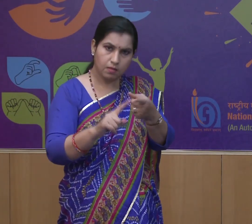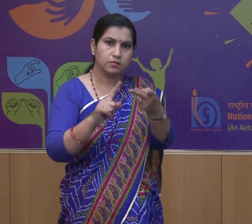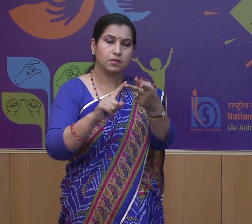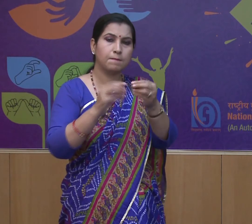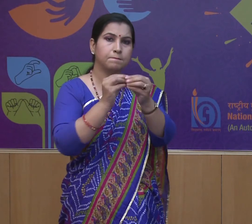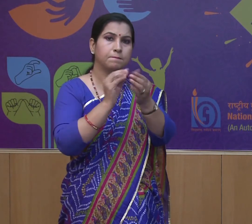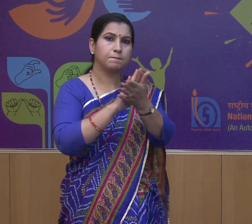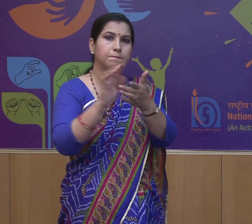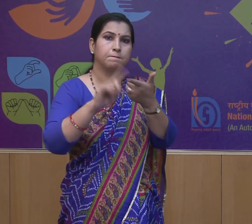Bhil,